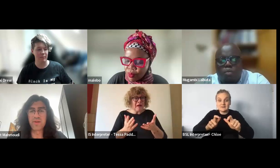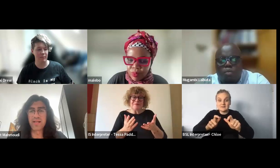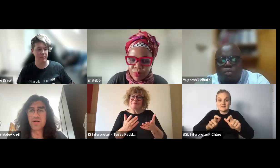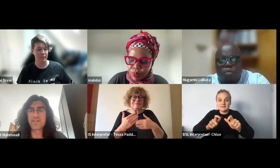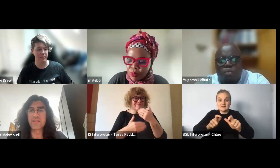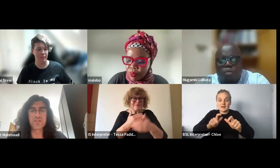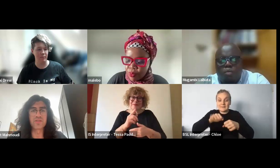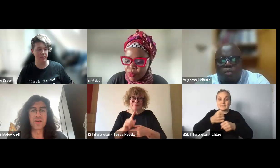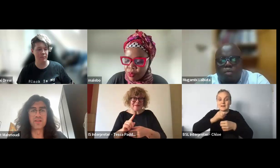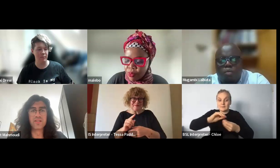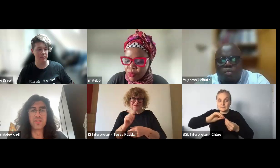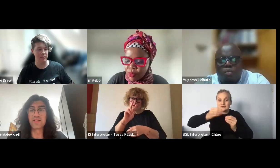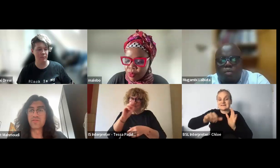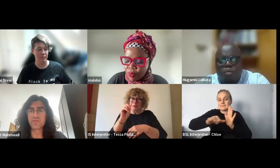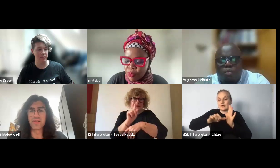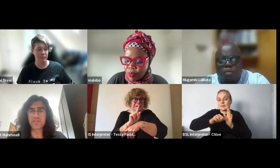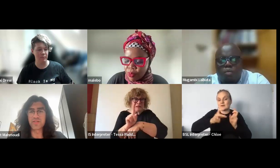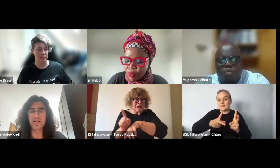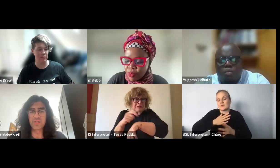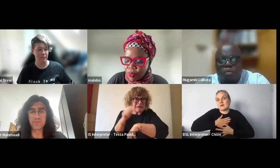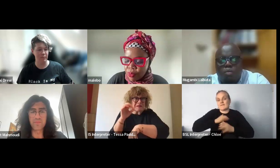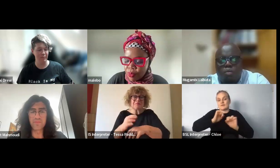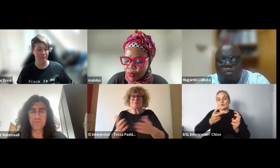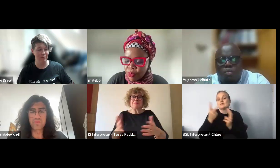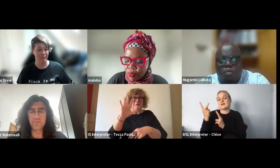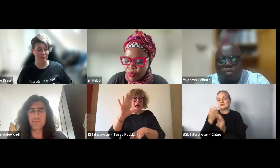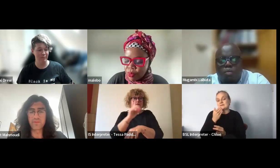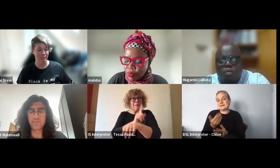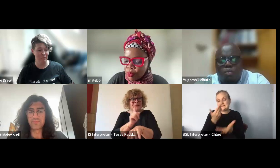potentially problematic ways. And I'd love your reflections on it as well.